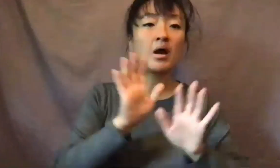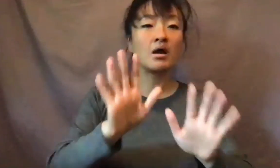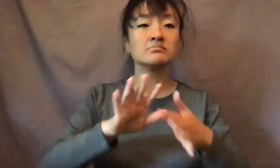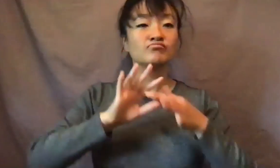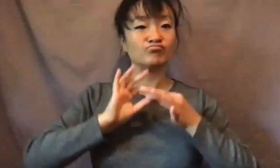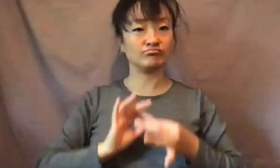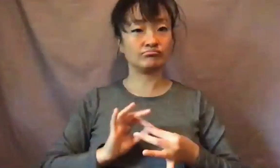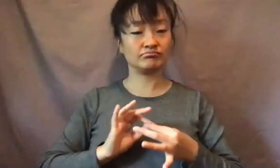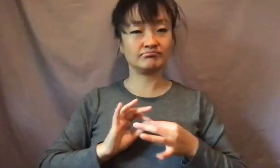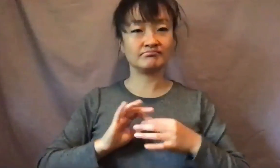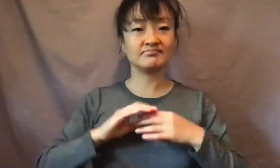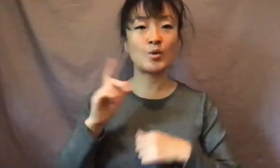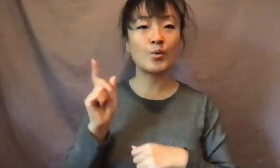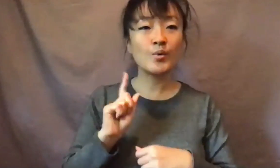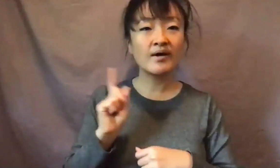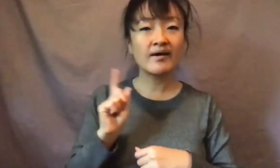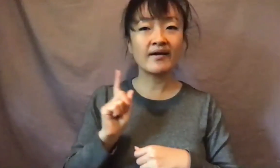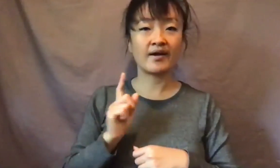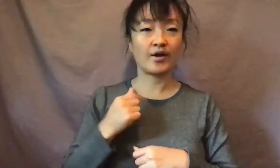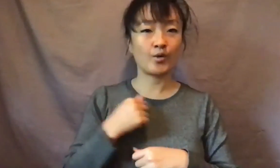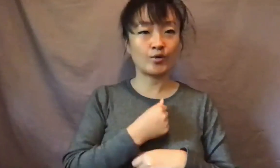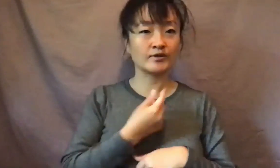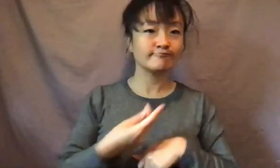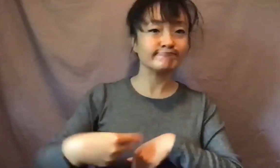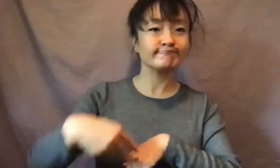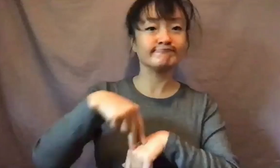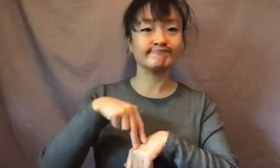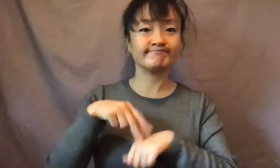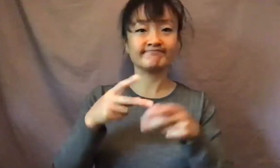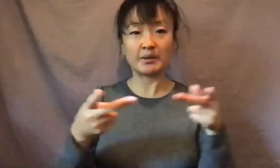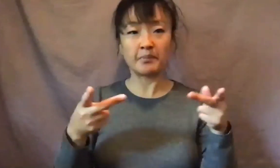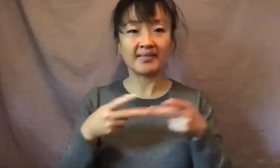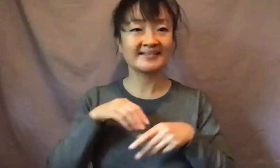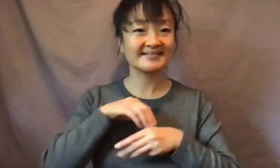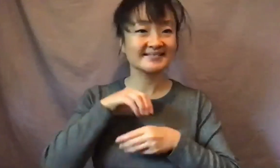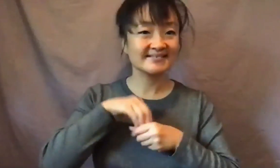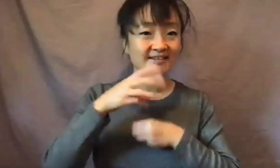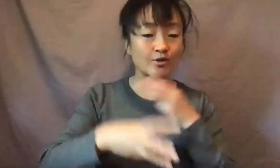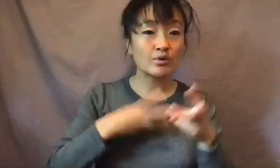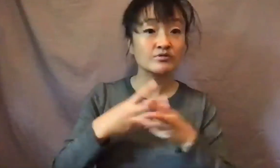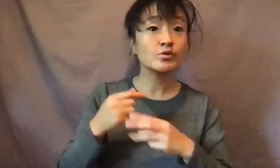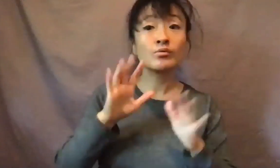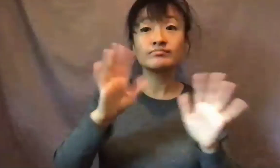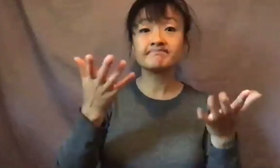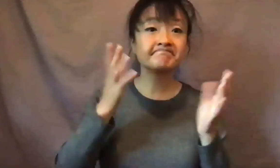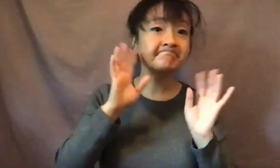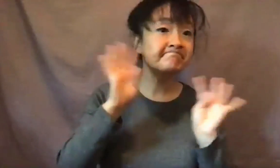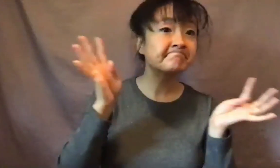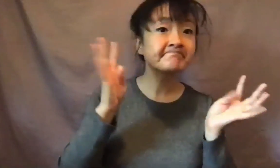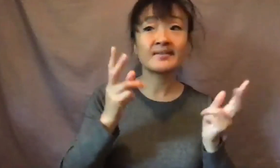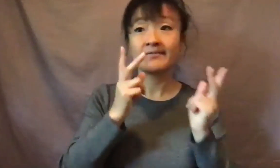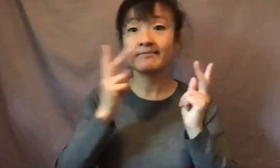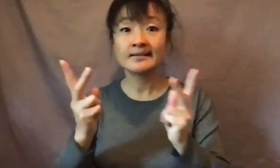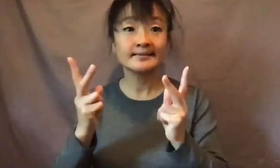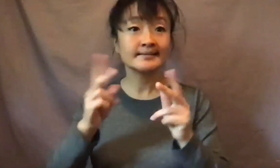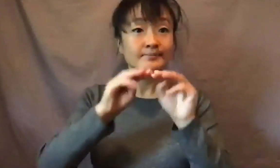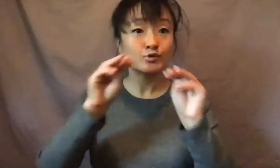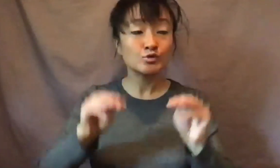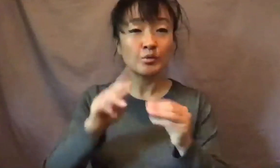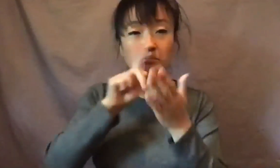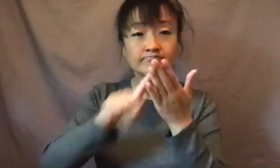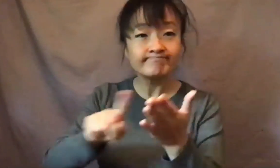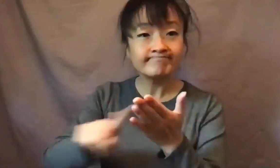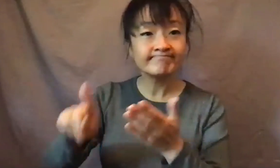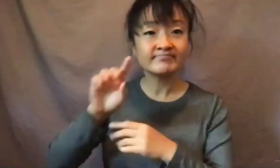what our placement is in the world. You know, the ancient, if you go to the museums or you look up even on the Metropolitan Museum of Art, you